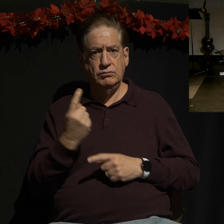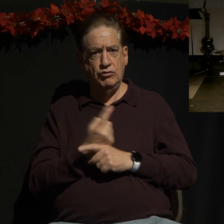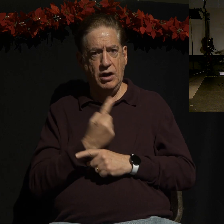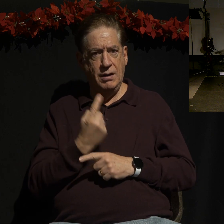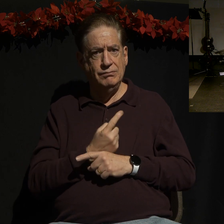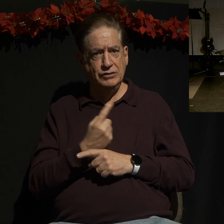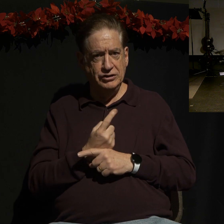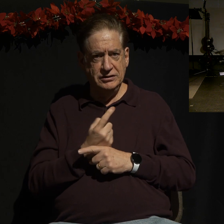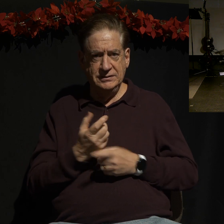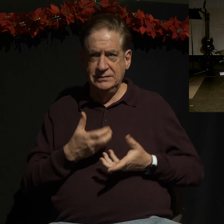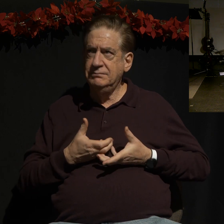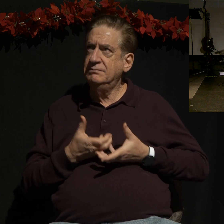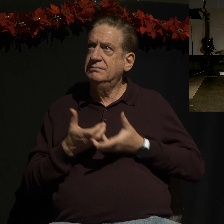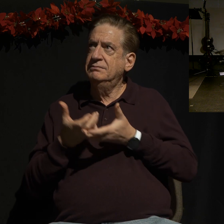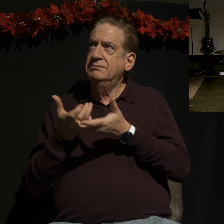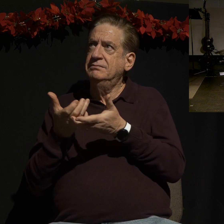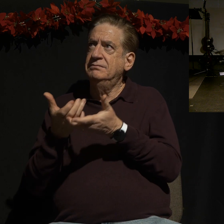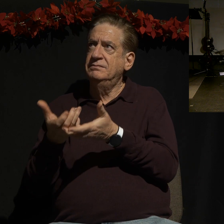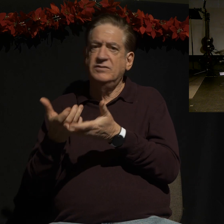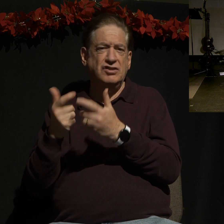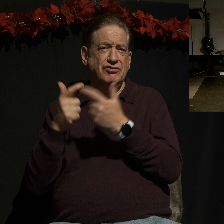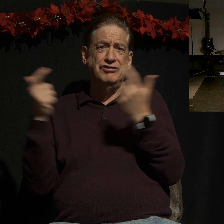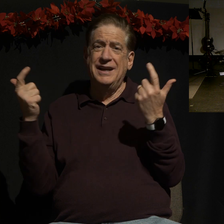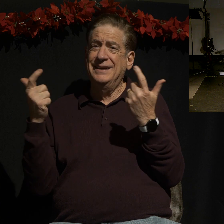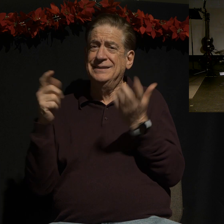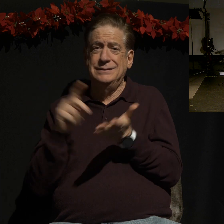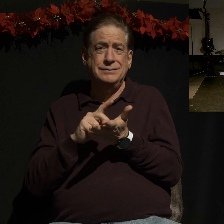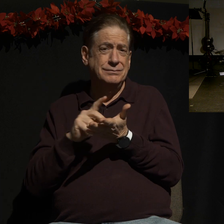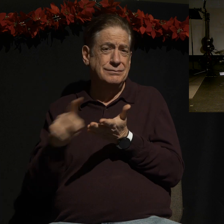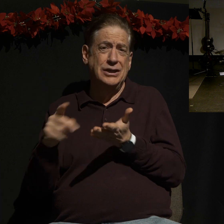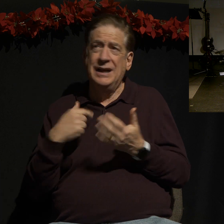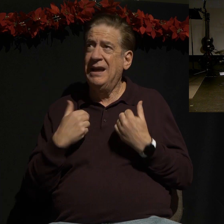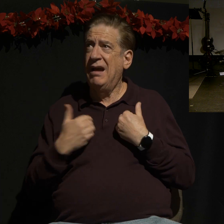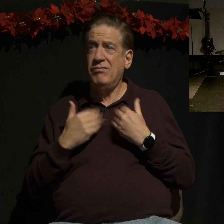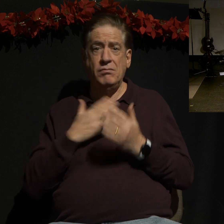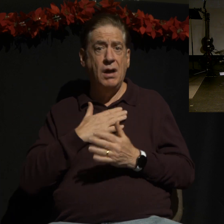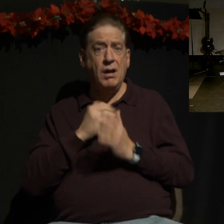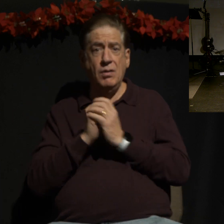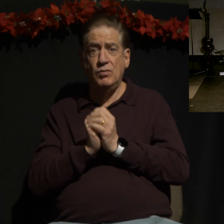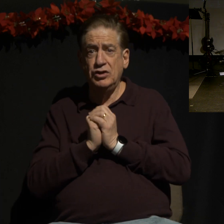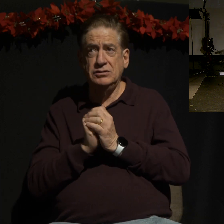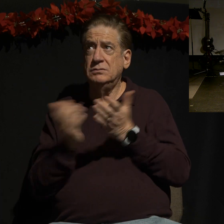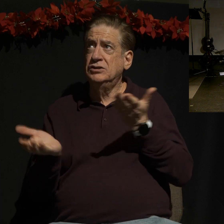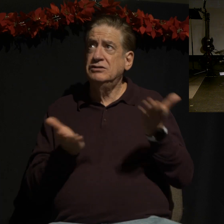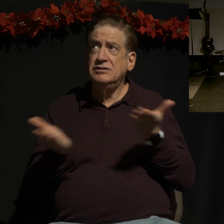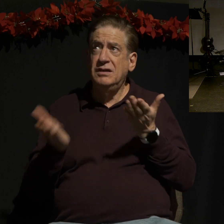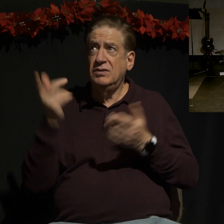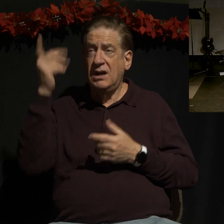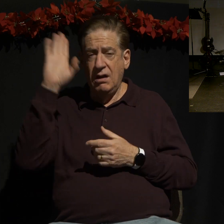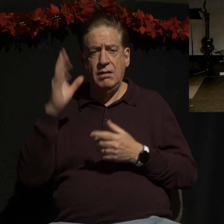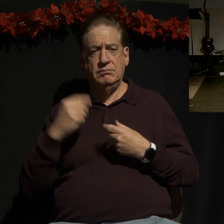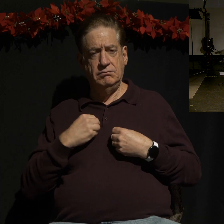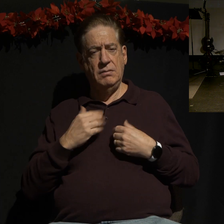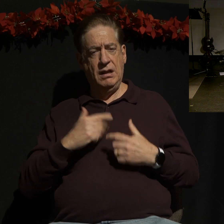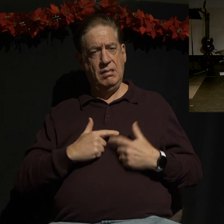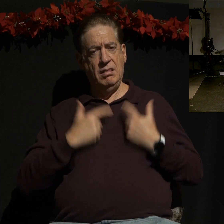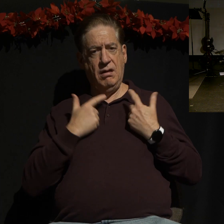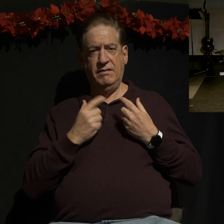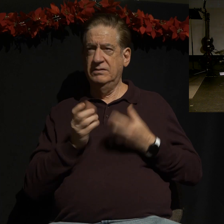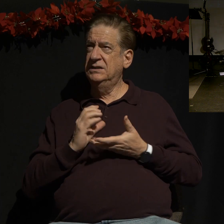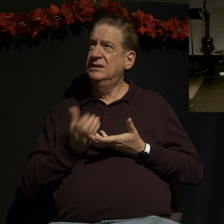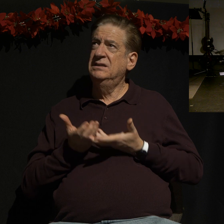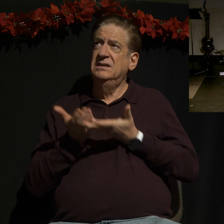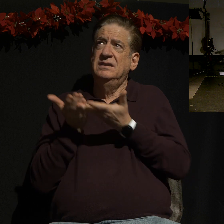proper, the greatest purity that I have. This is my worship and service to God, is to give my life to